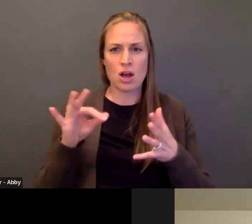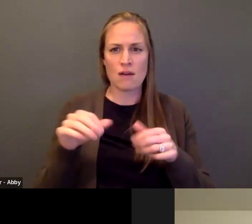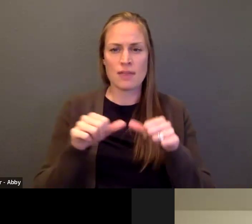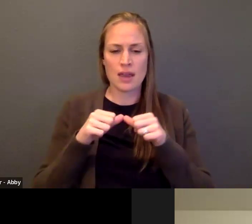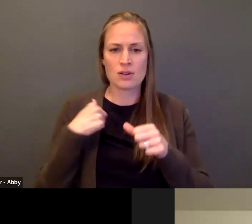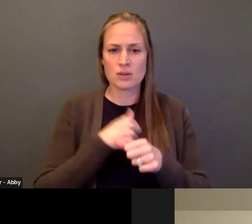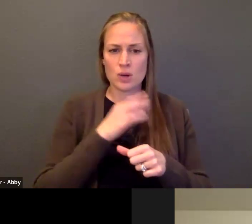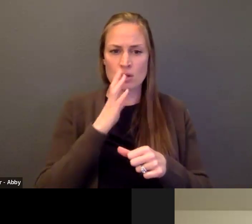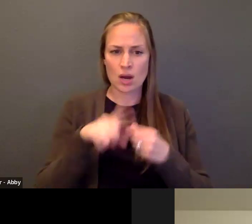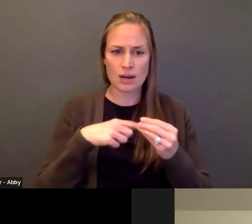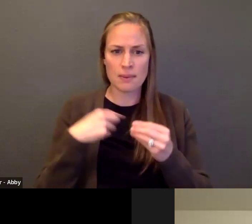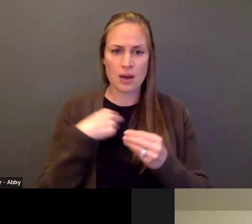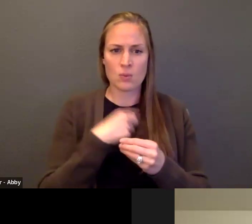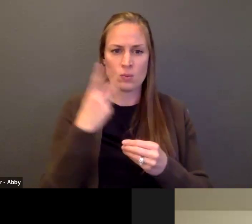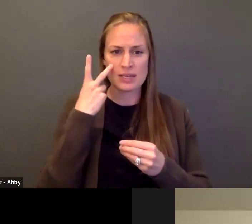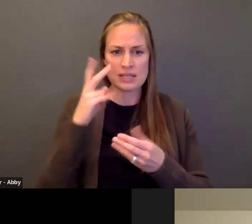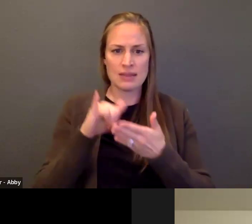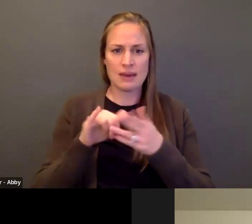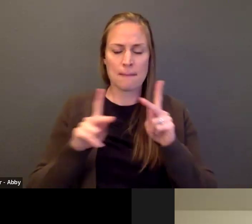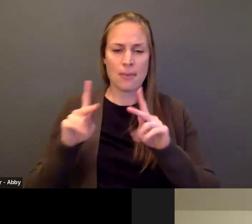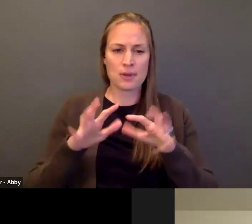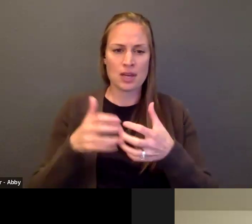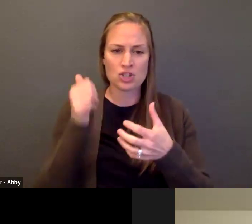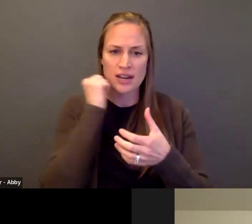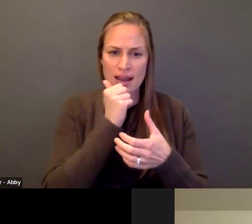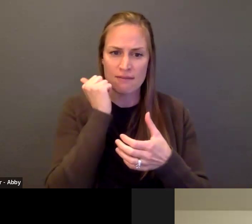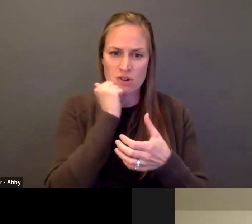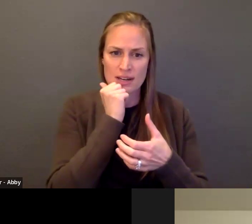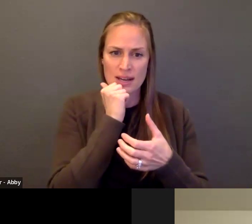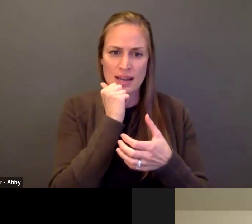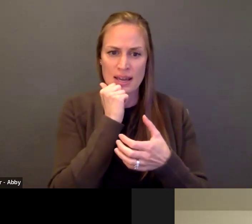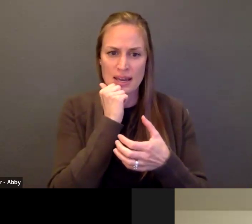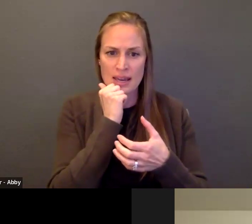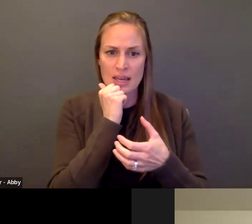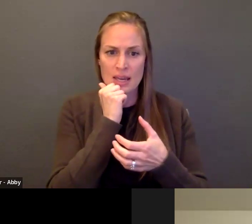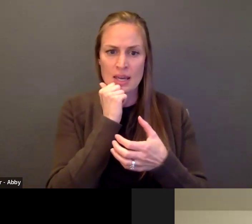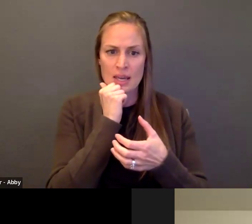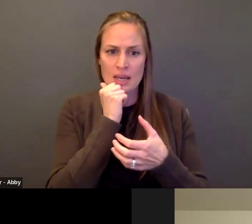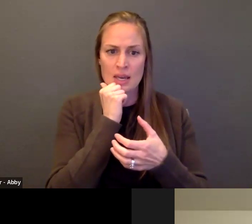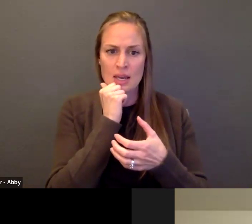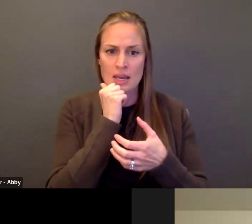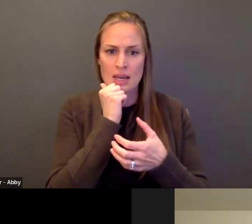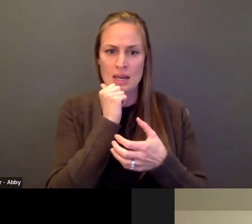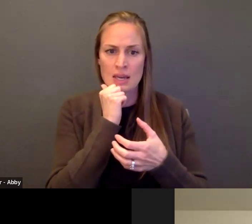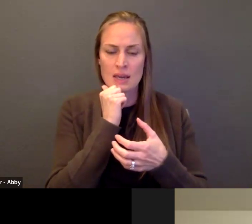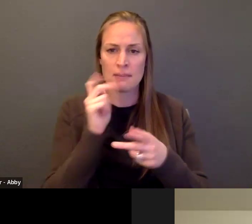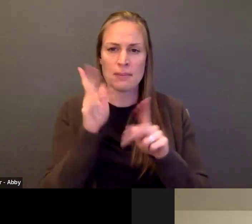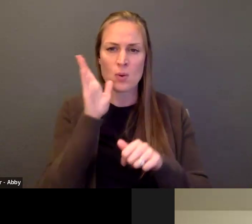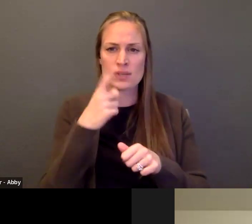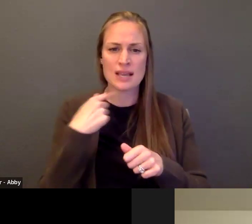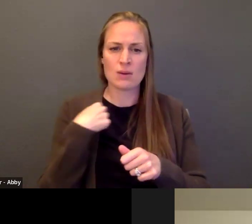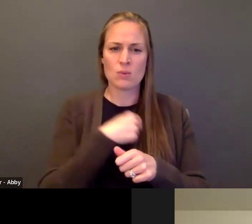for help with our pediatrician. And the pediatrician saying to us, hey, Claudia, you have to do something. When the client comes to mental health first, it's lack of